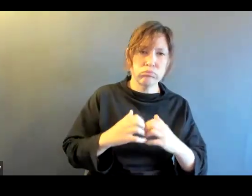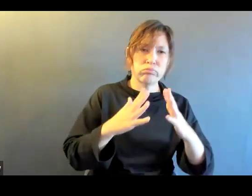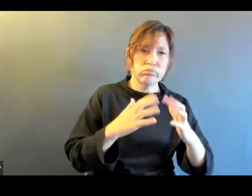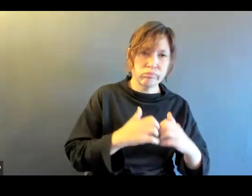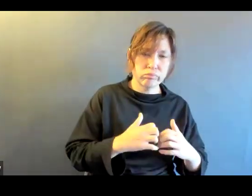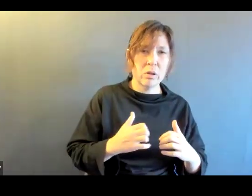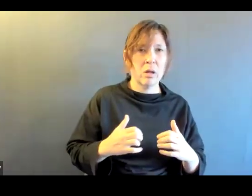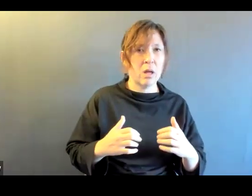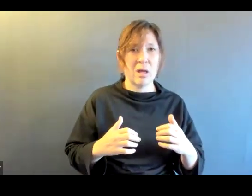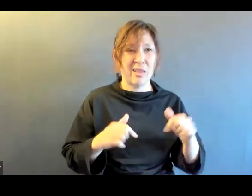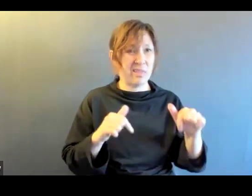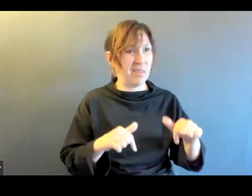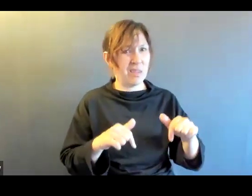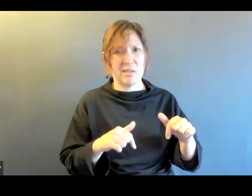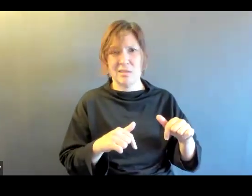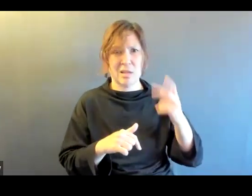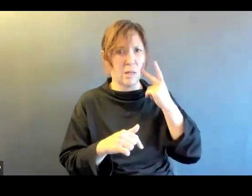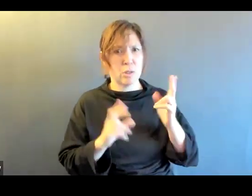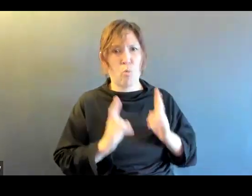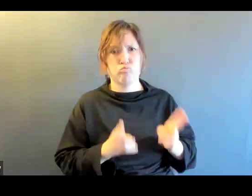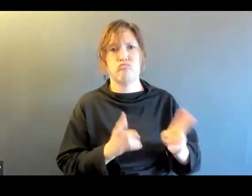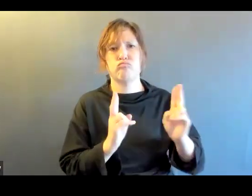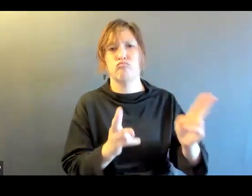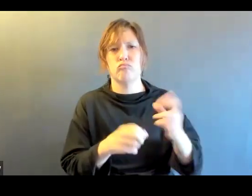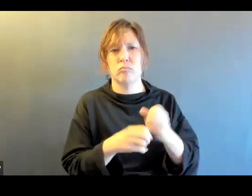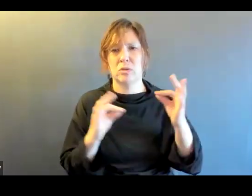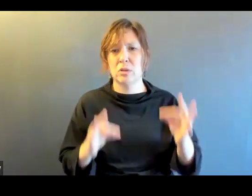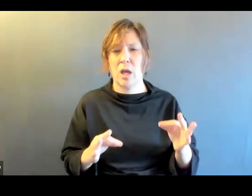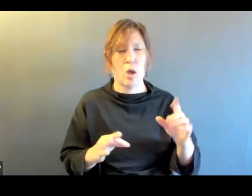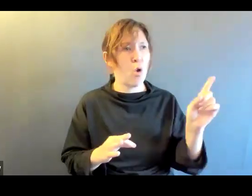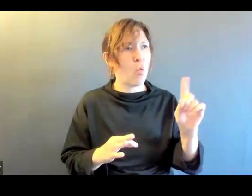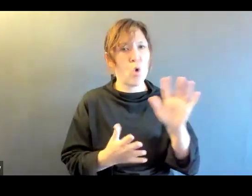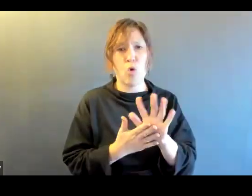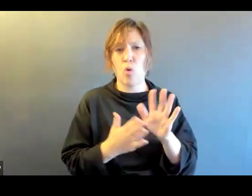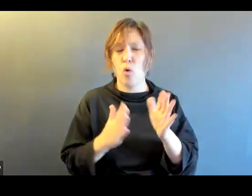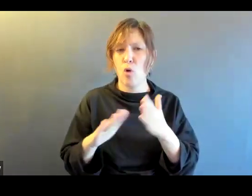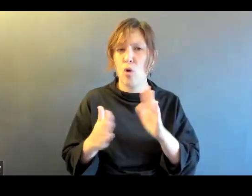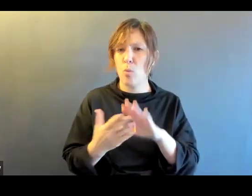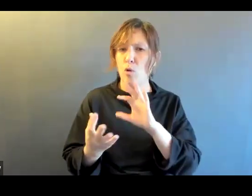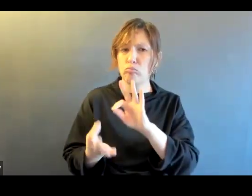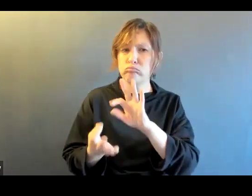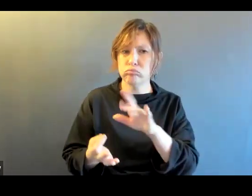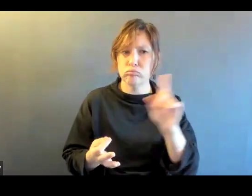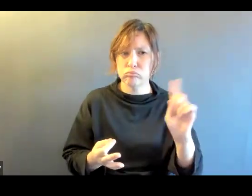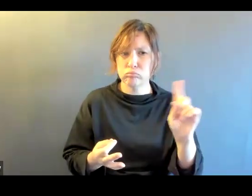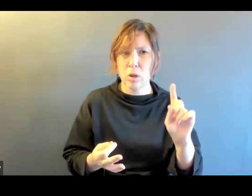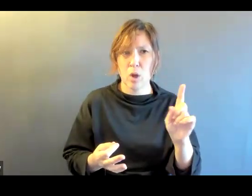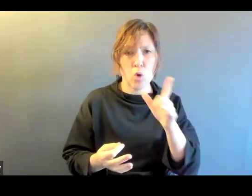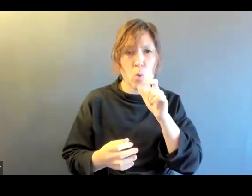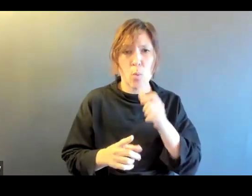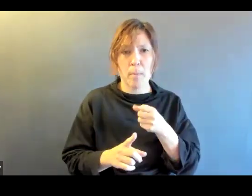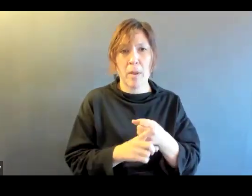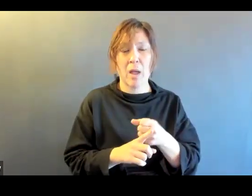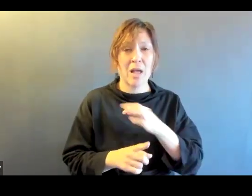rushed, thoughtless timeline, completely devoid of input from the school communities affected. Staff were informed the afternoon